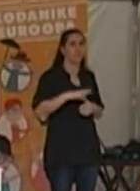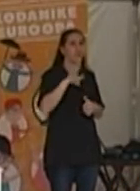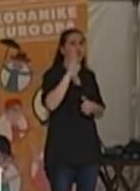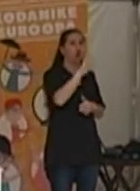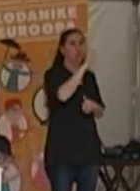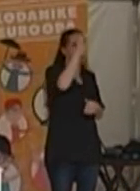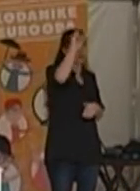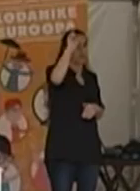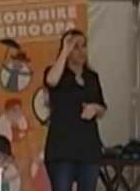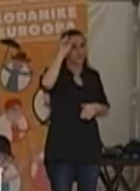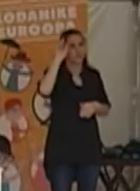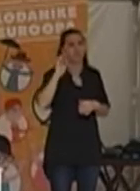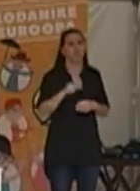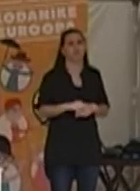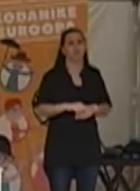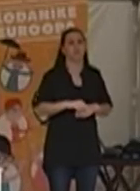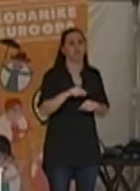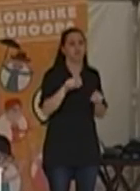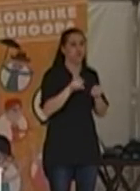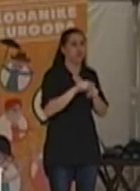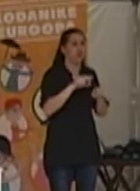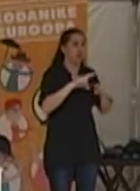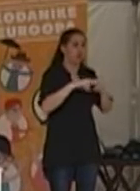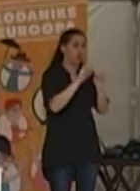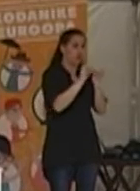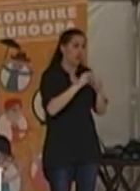much as you're exposed to the local media environment.